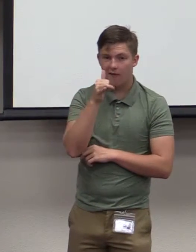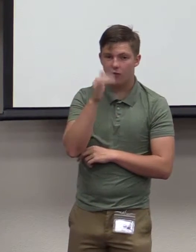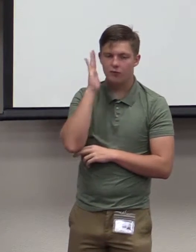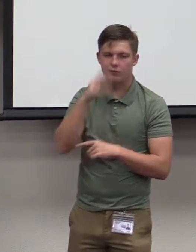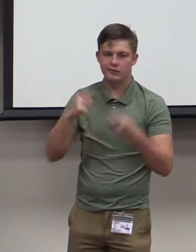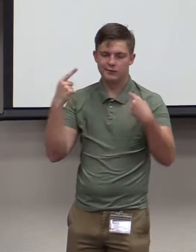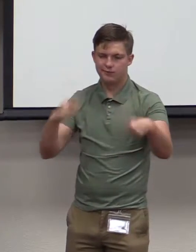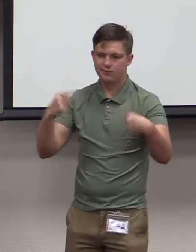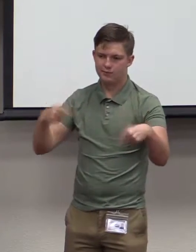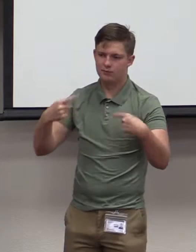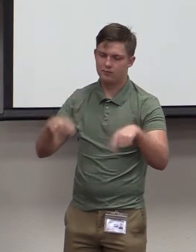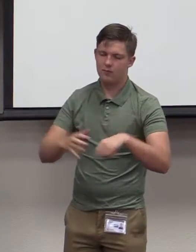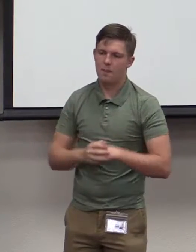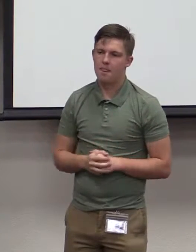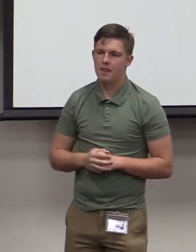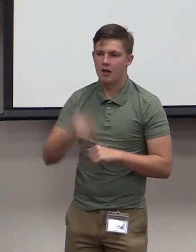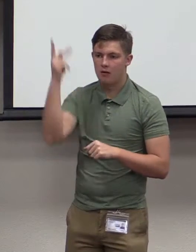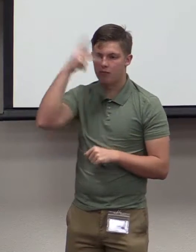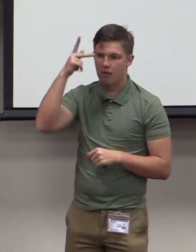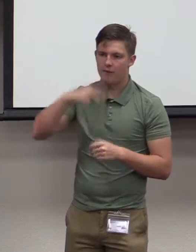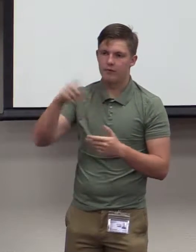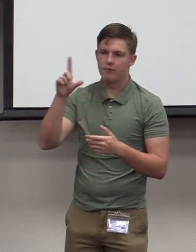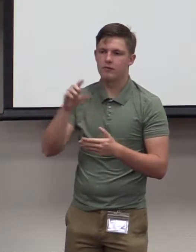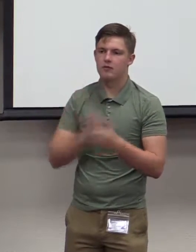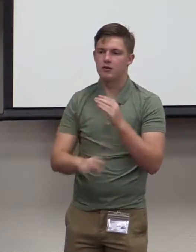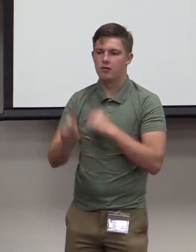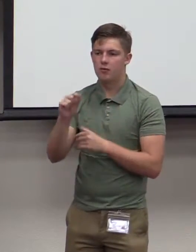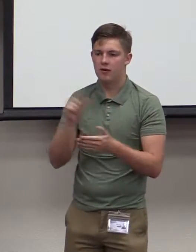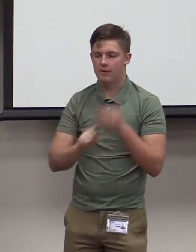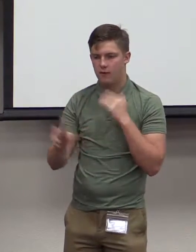quarrel. Proverbs 20, verse 3.